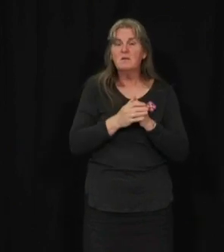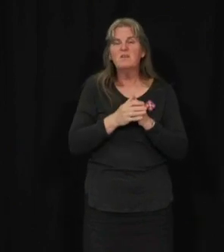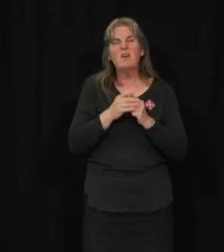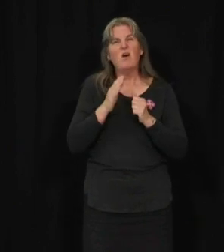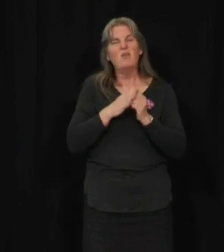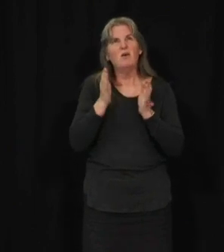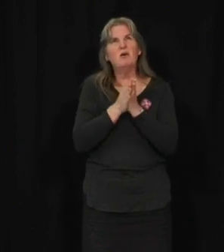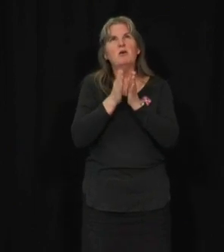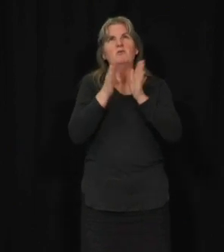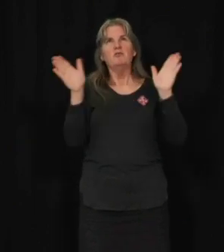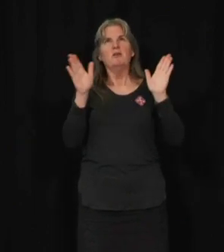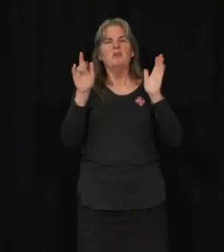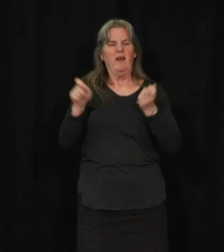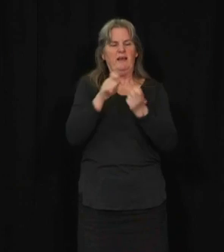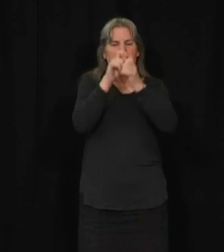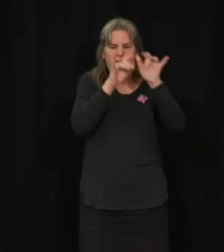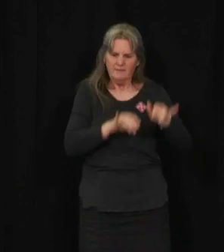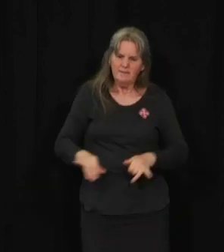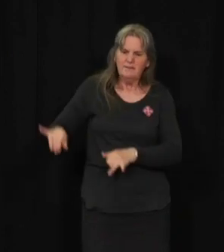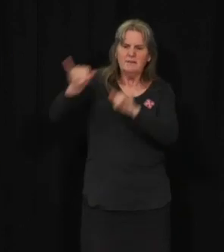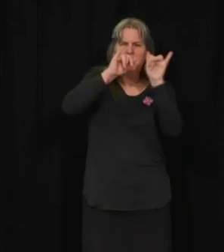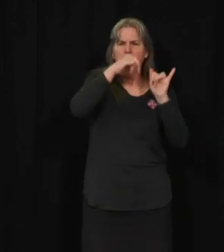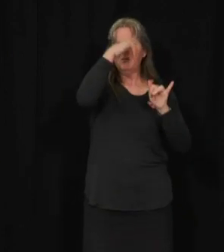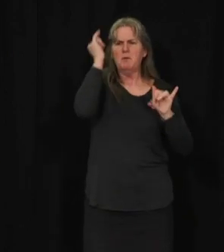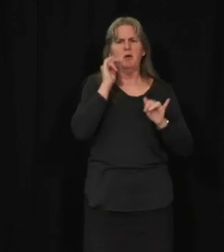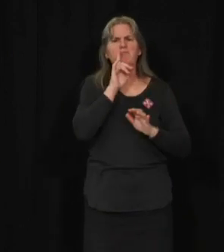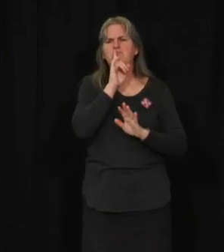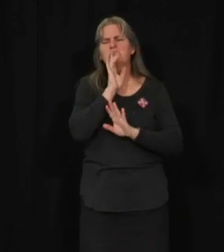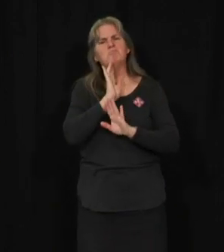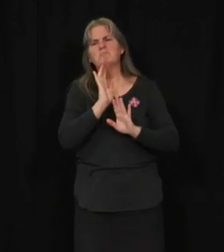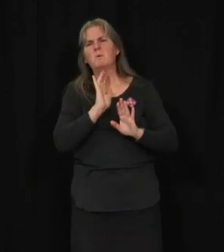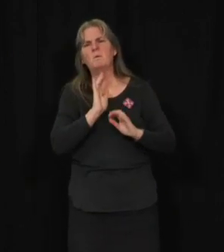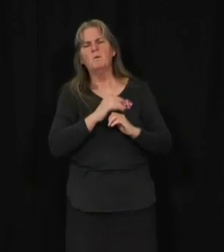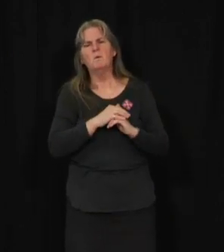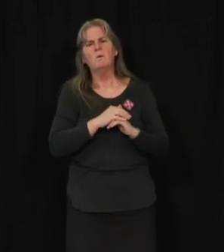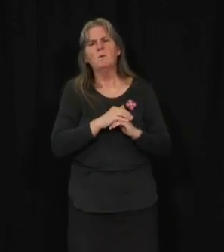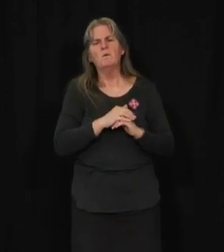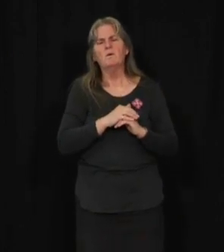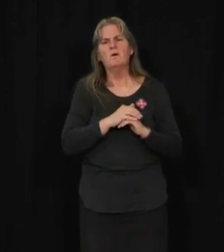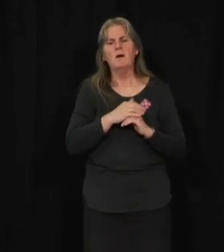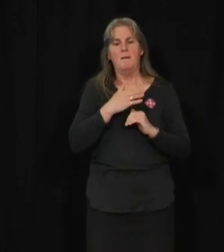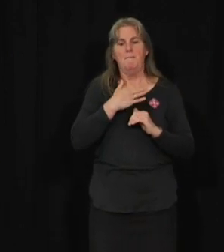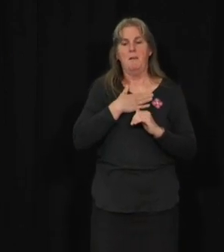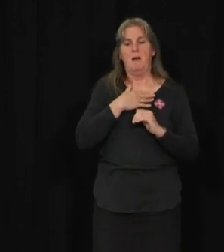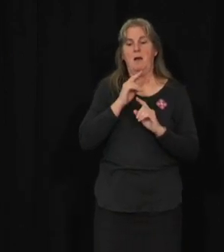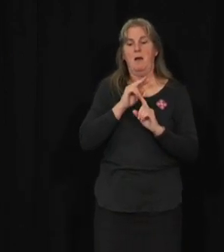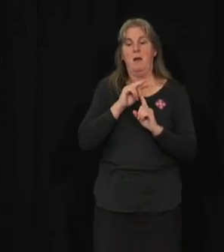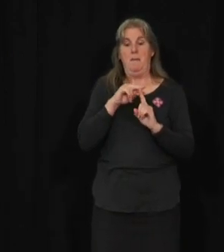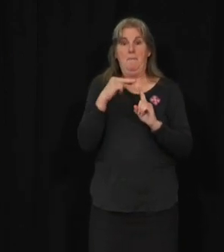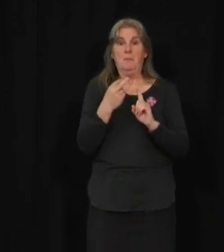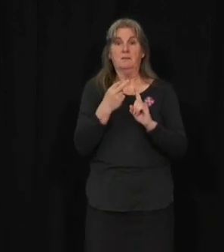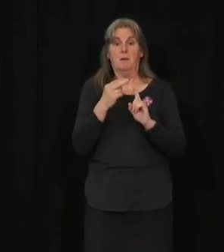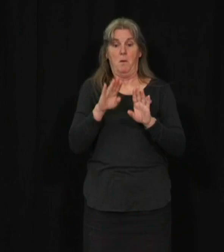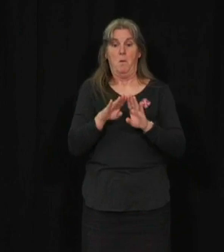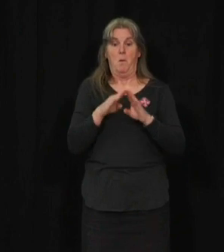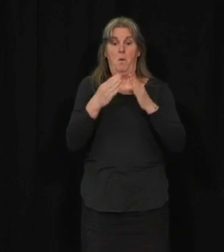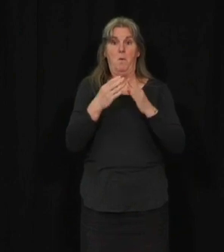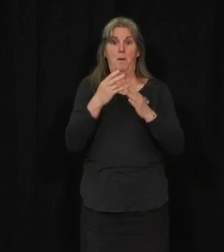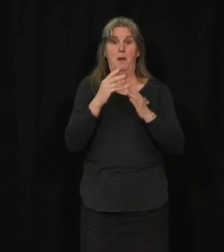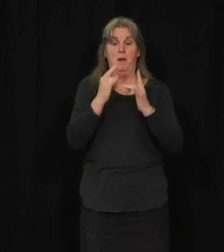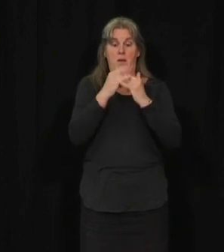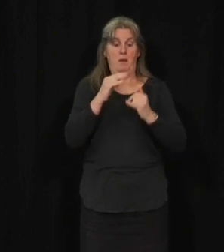general kind of framework. But as I've said in my views on opening the